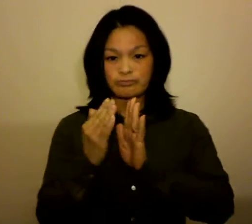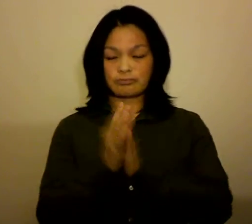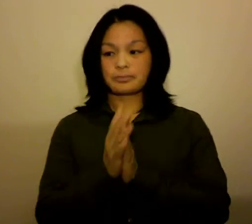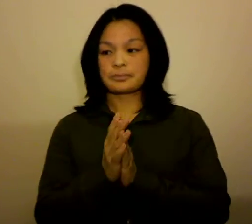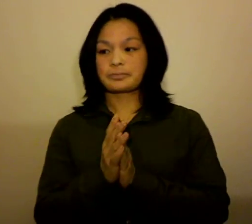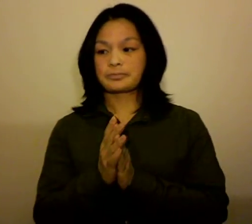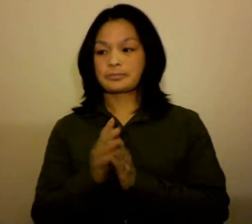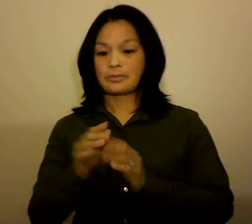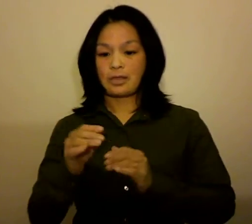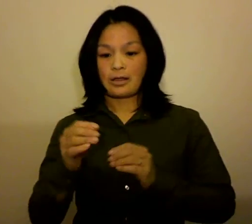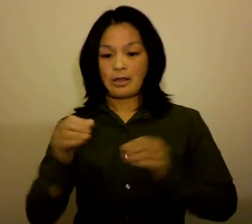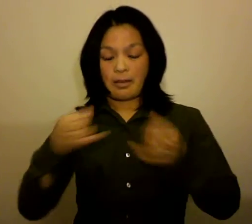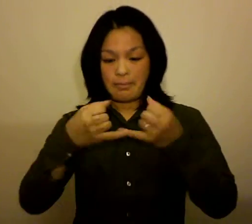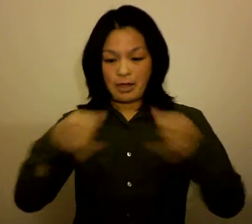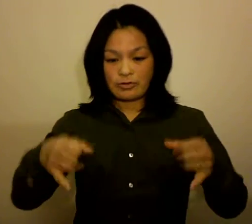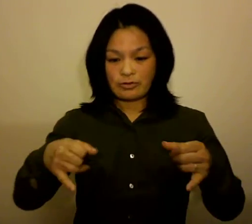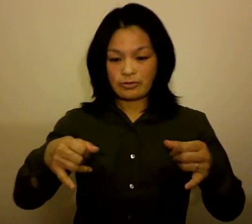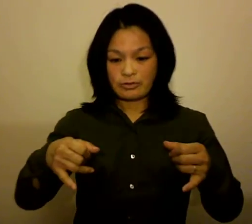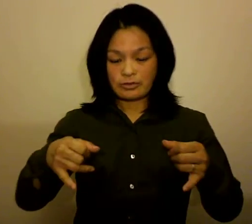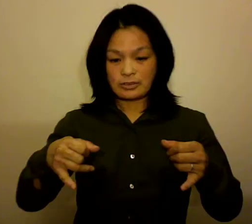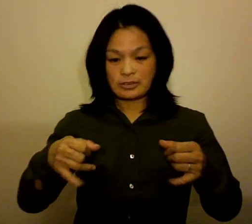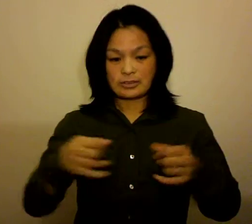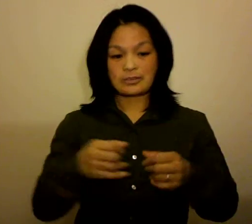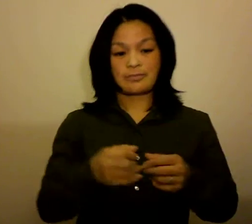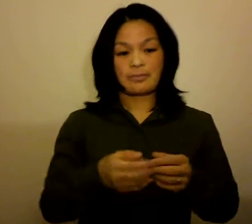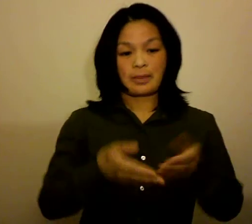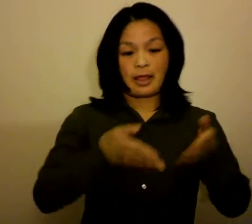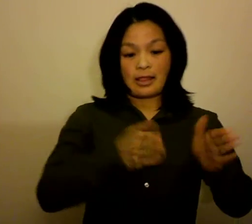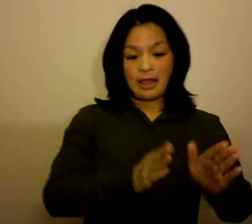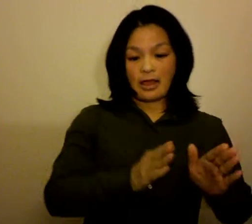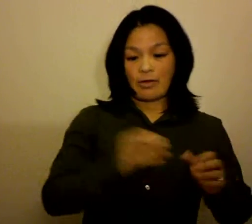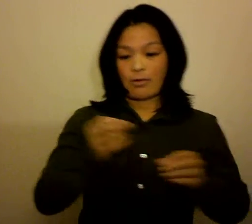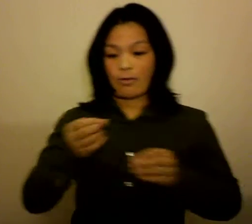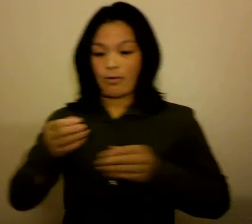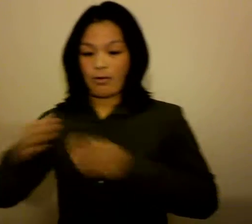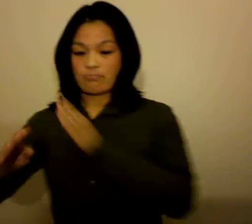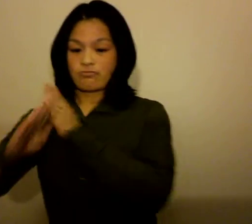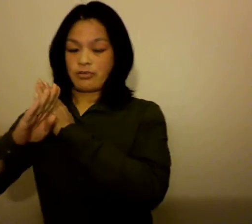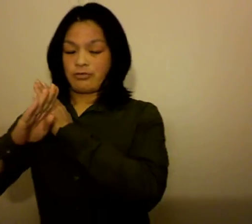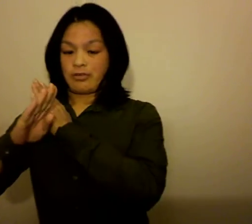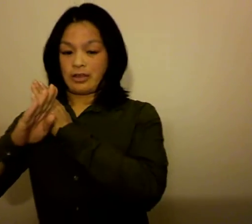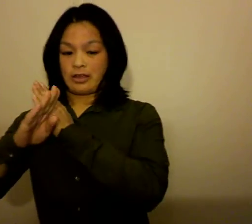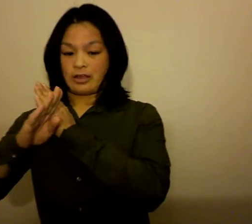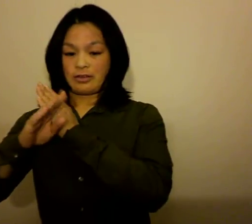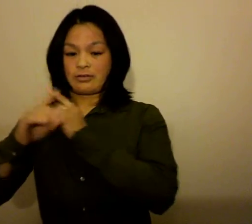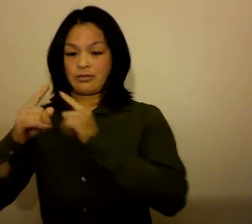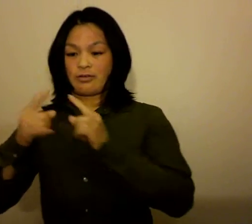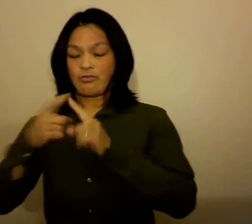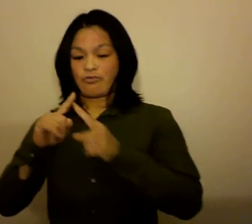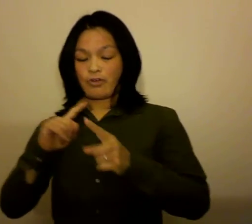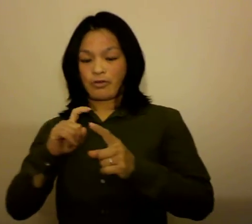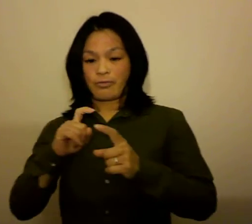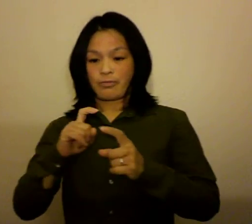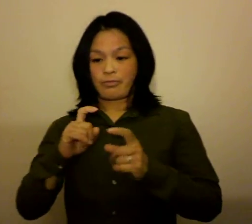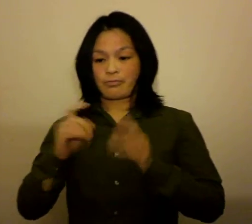Some boundaries allow or prevent physical closeness, like somebody standing too close to us. For example, if